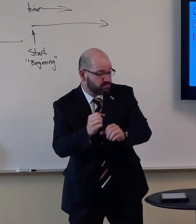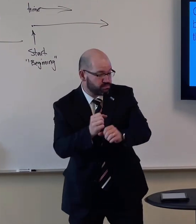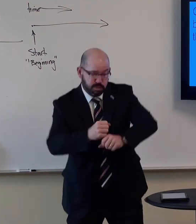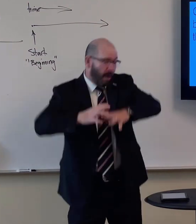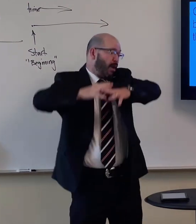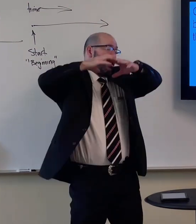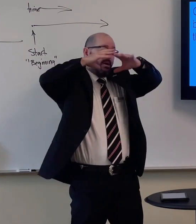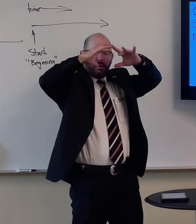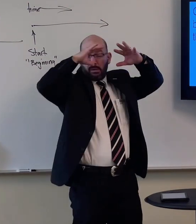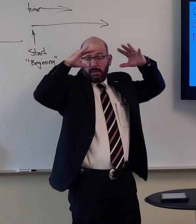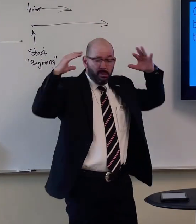we have this big bang.